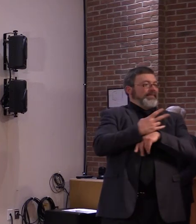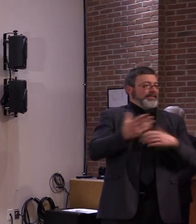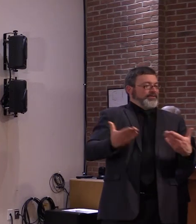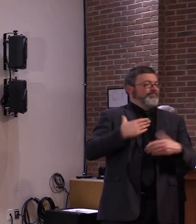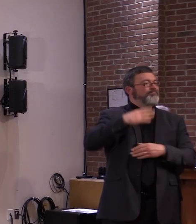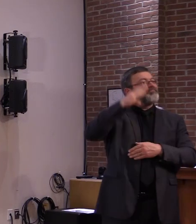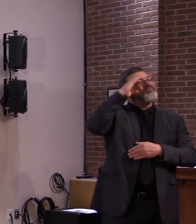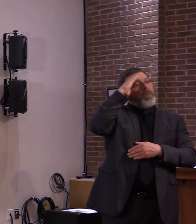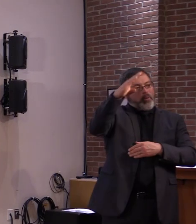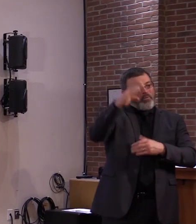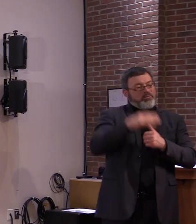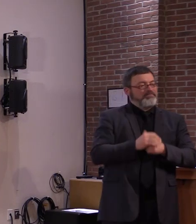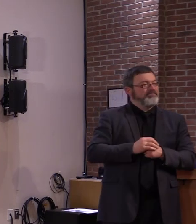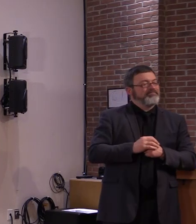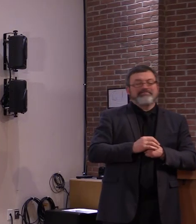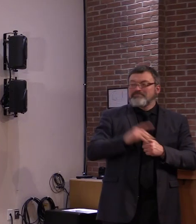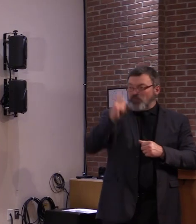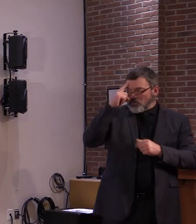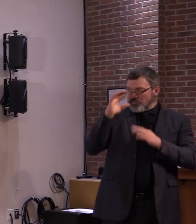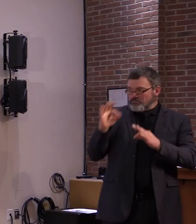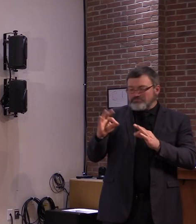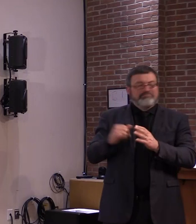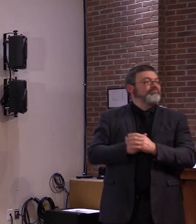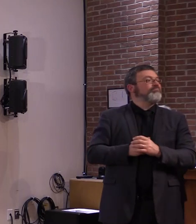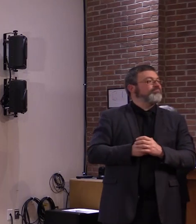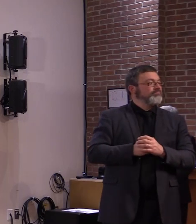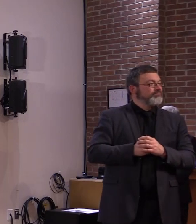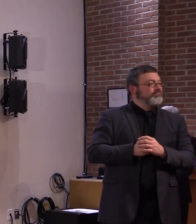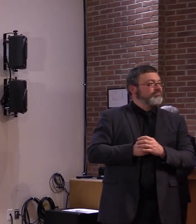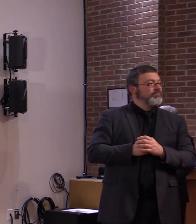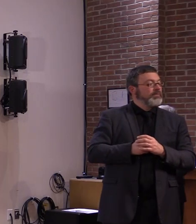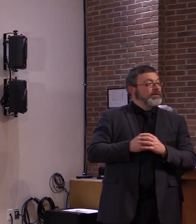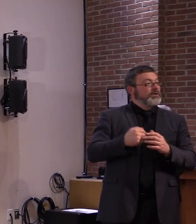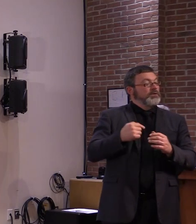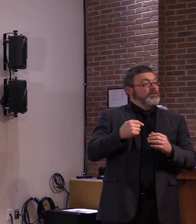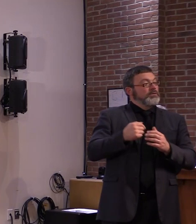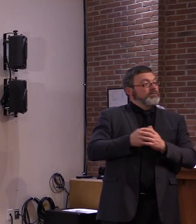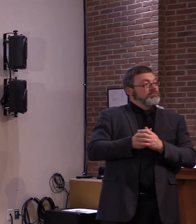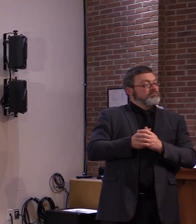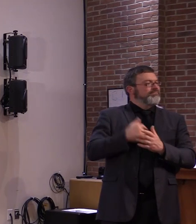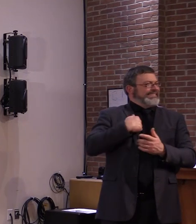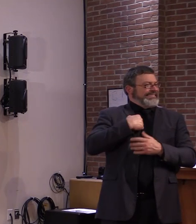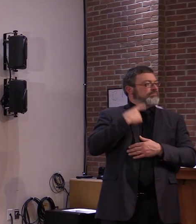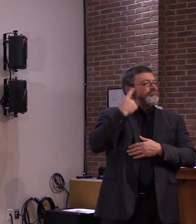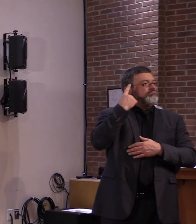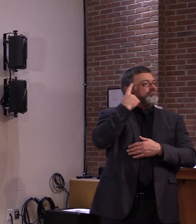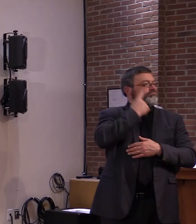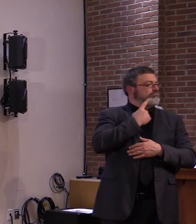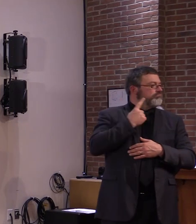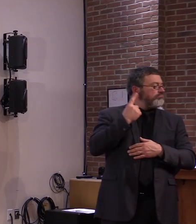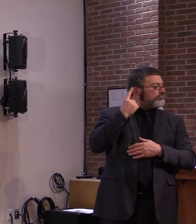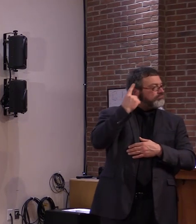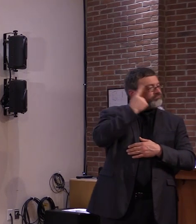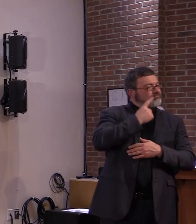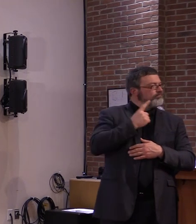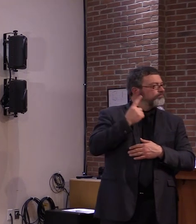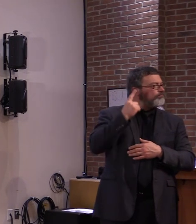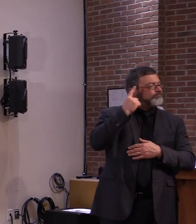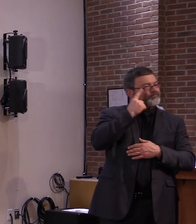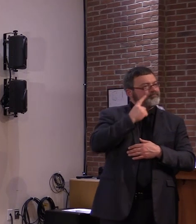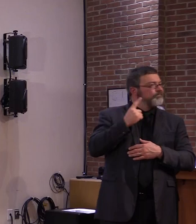Great. I'm wondering since the specifically about